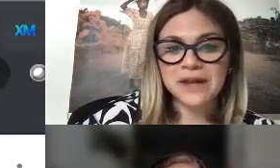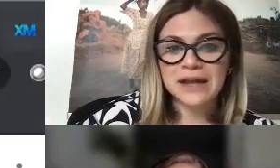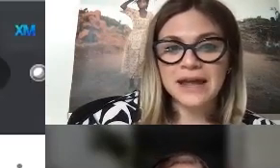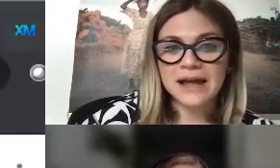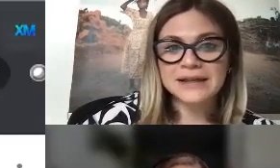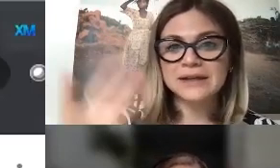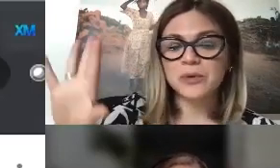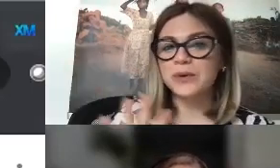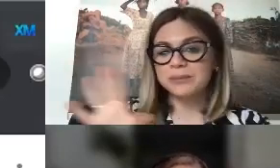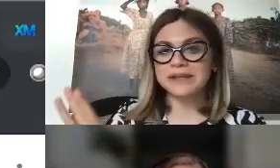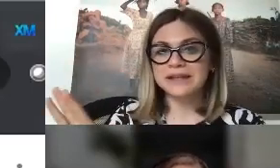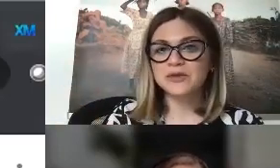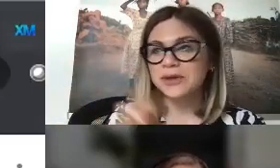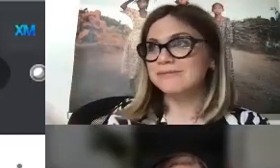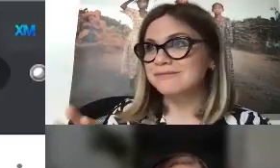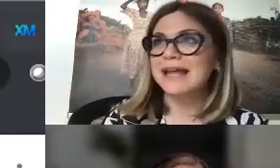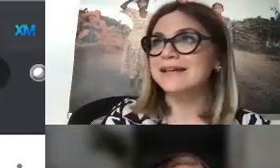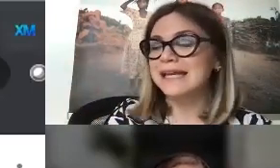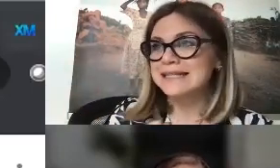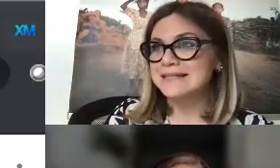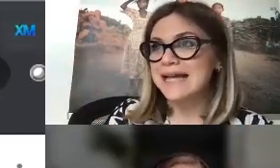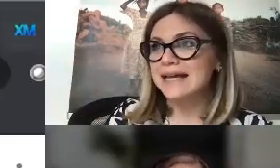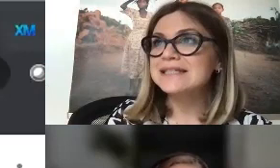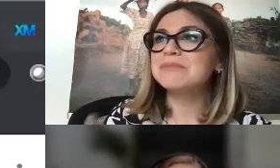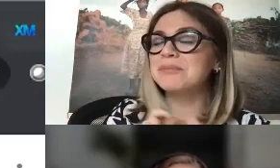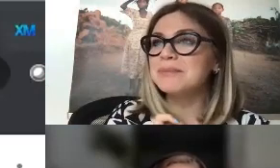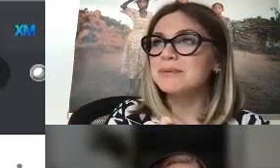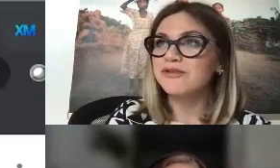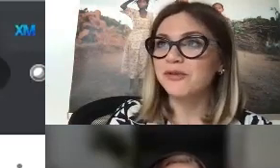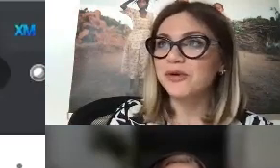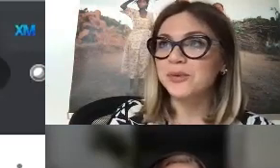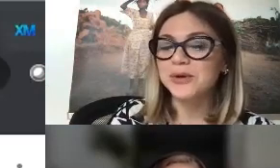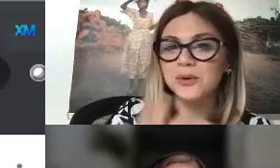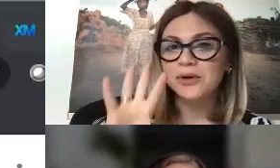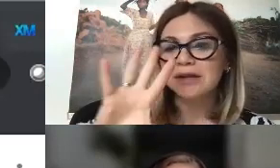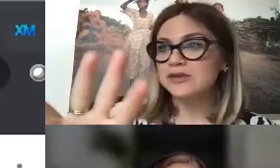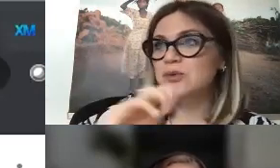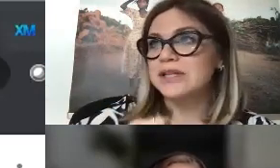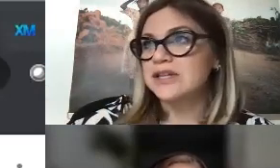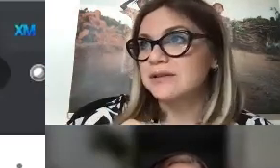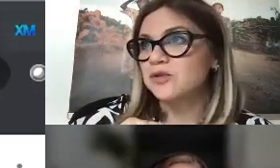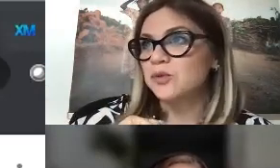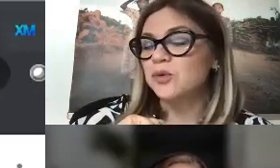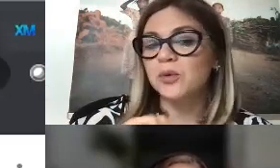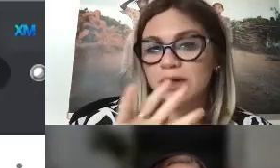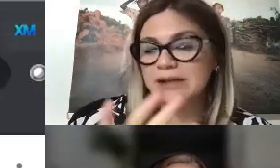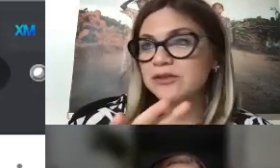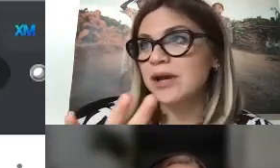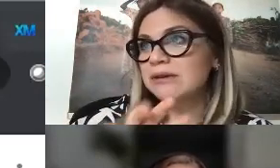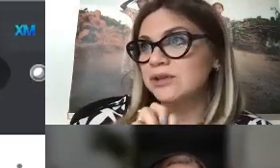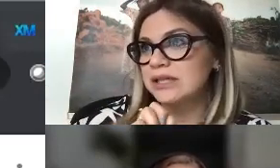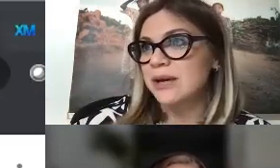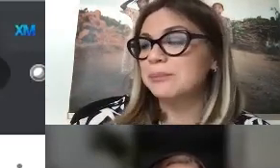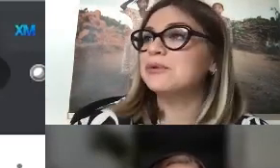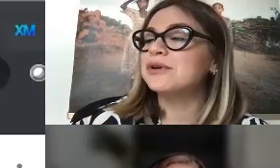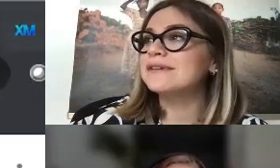and we will be doing like an exercise, but maybe before we go to working